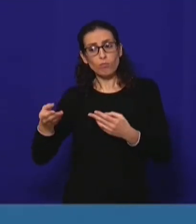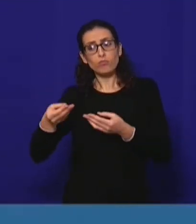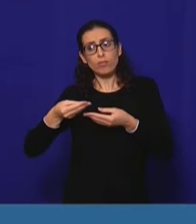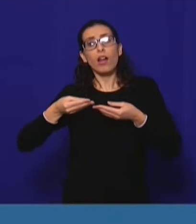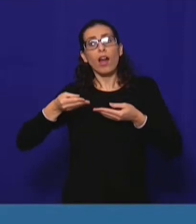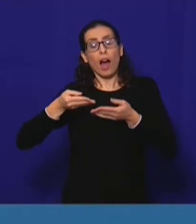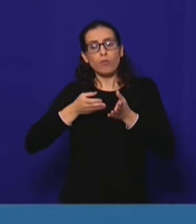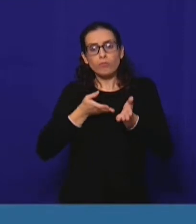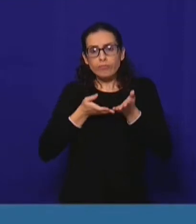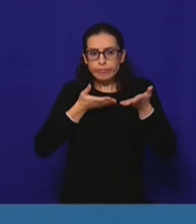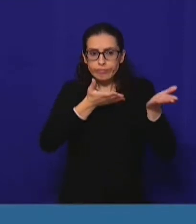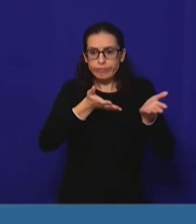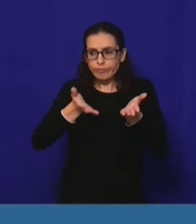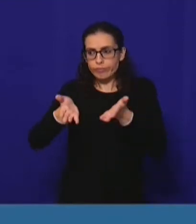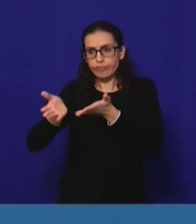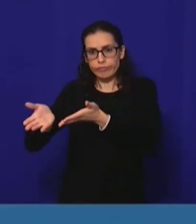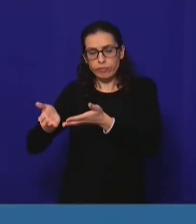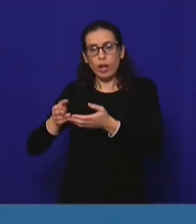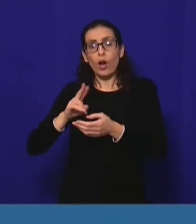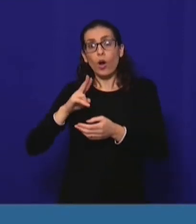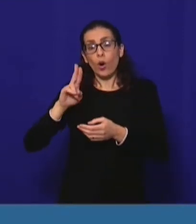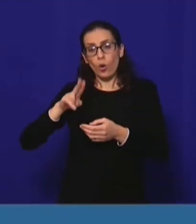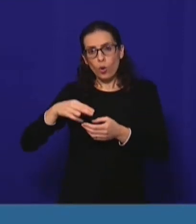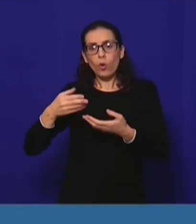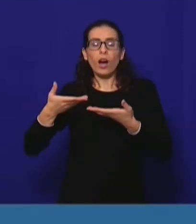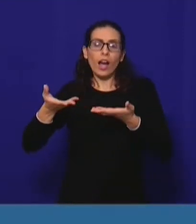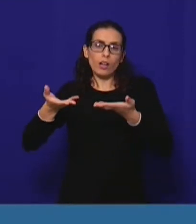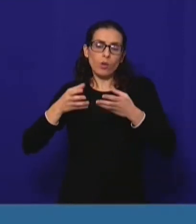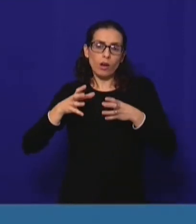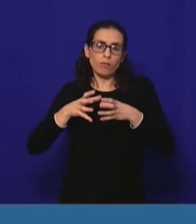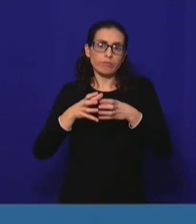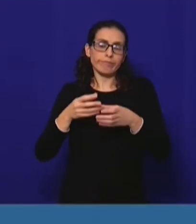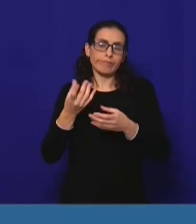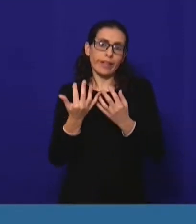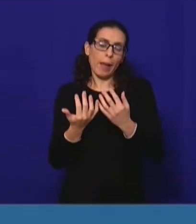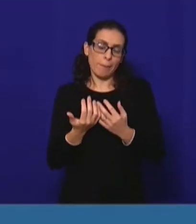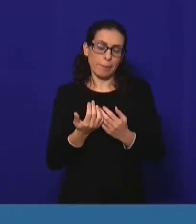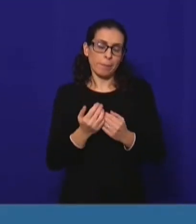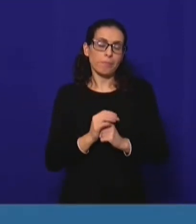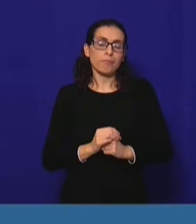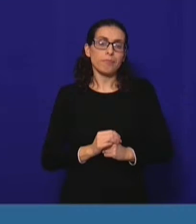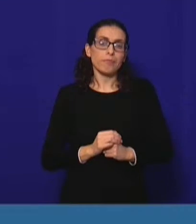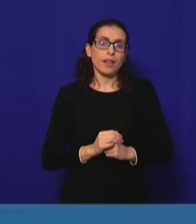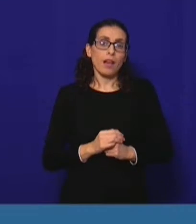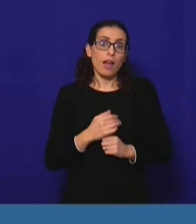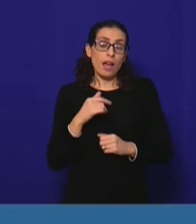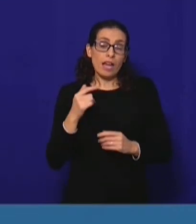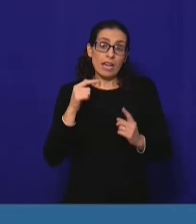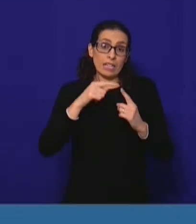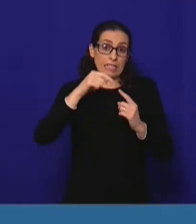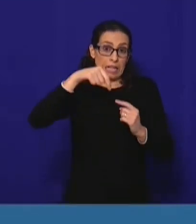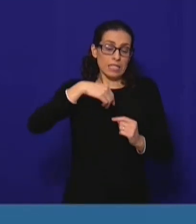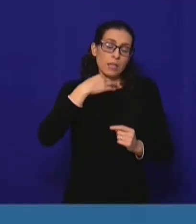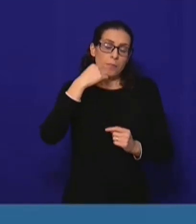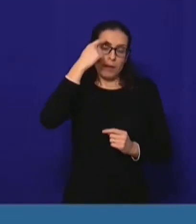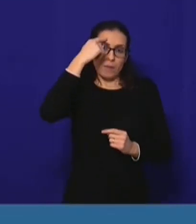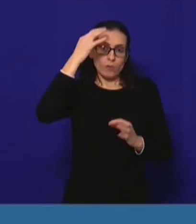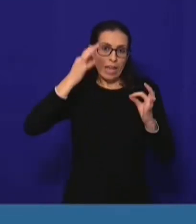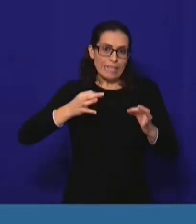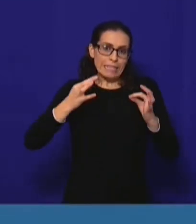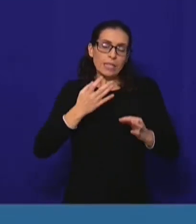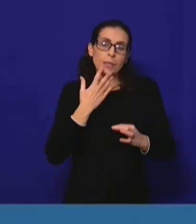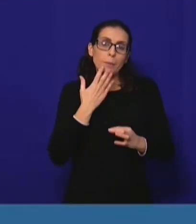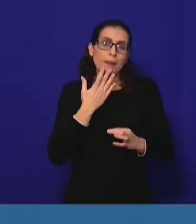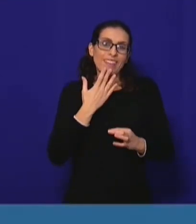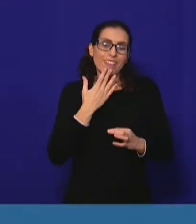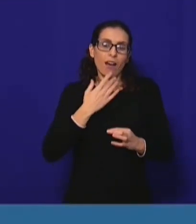suppletuti b'numru ta' vaccines kull darba. Ma tistax tgħid eżatti bħalissa kif ħajkun eżatti t-timeline għaliex jiddependi